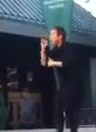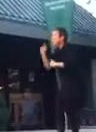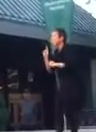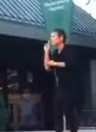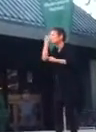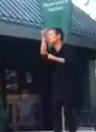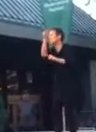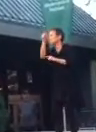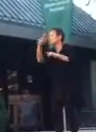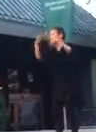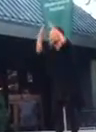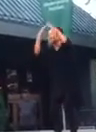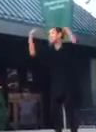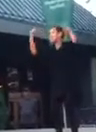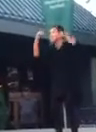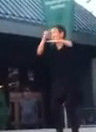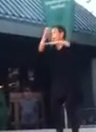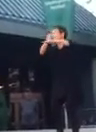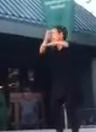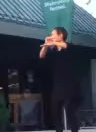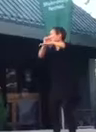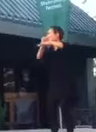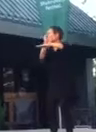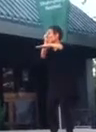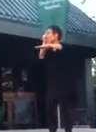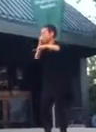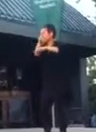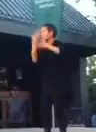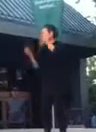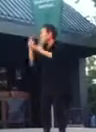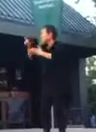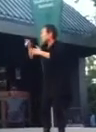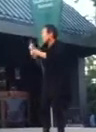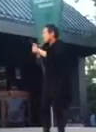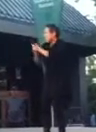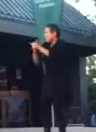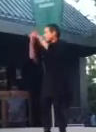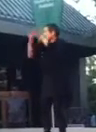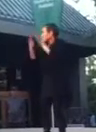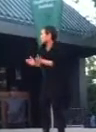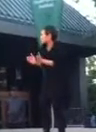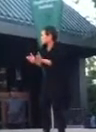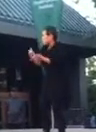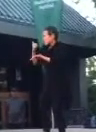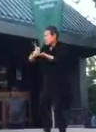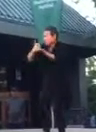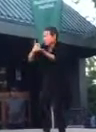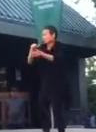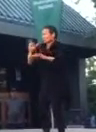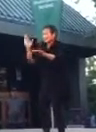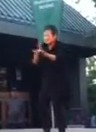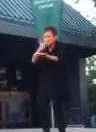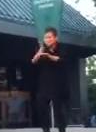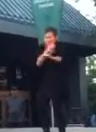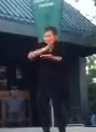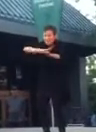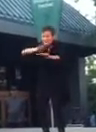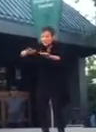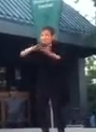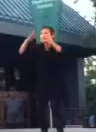I have an idea. Let's go to the temple and we will ask the priest, see if they need